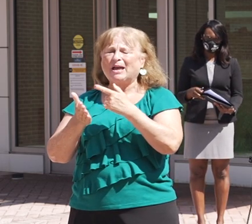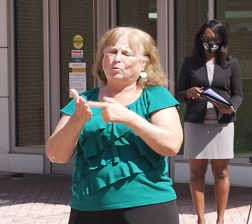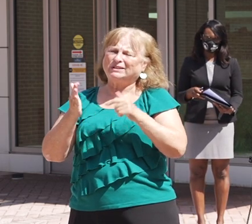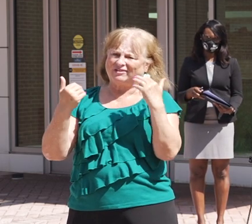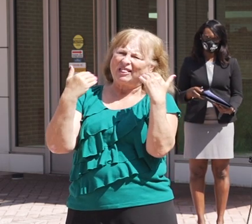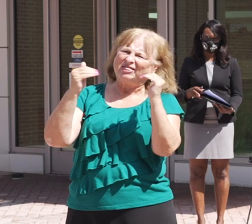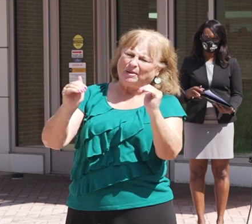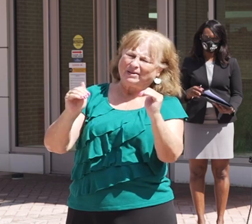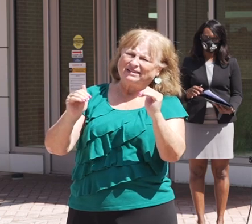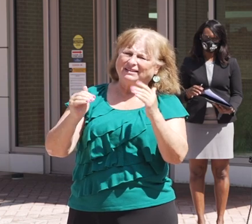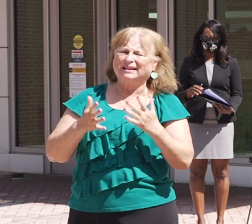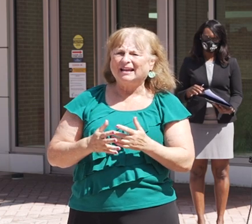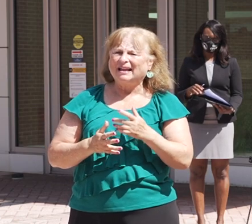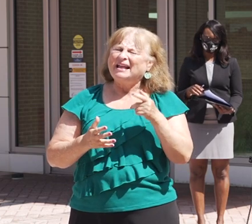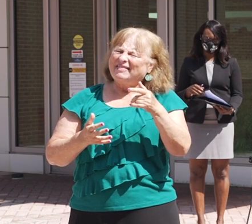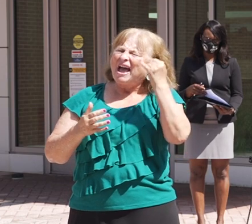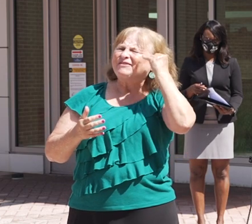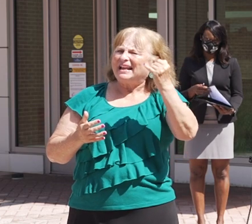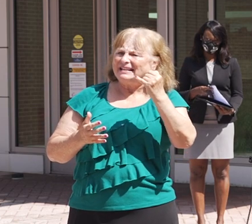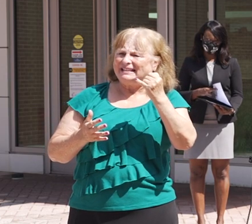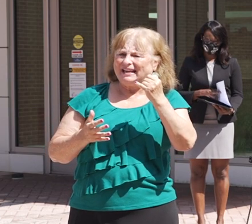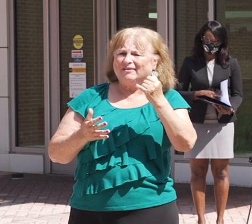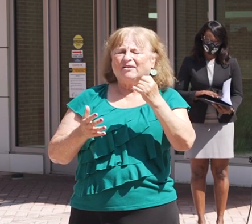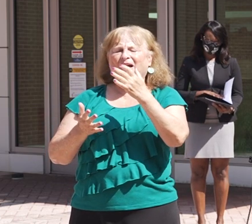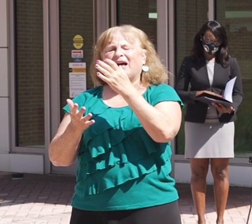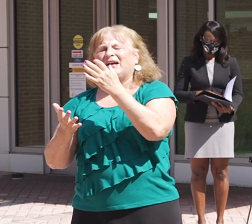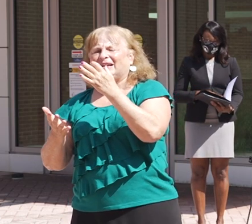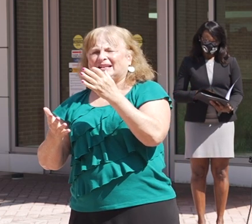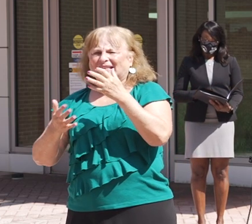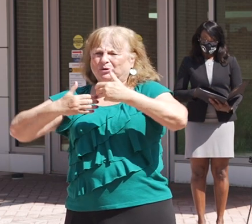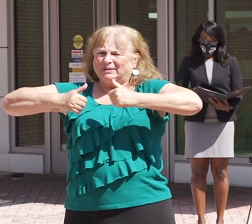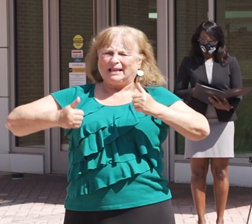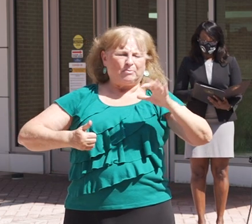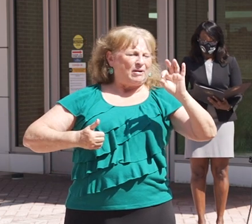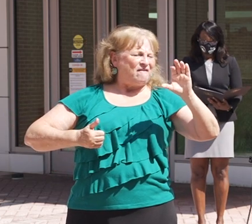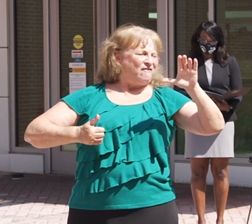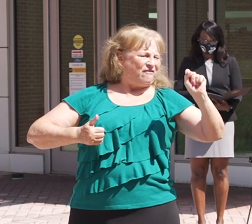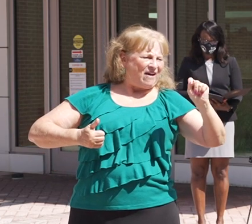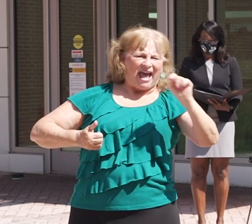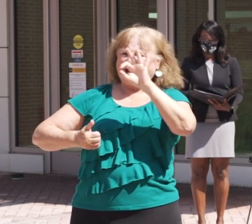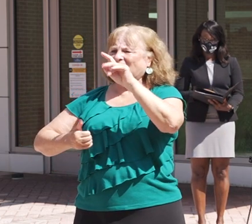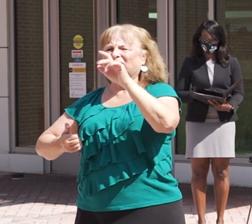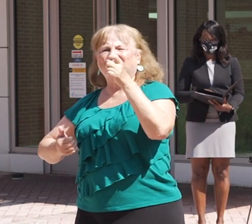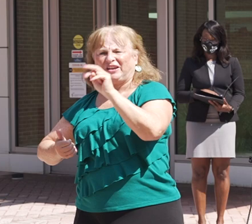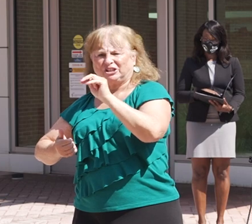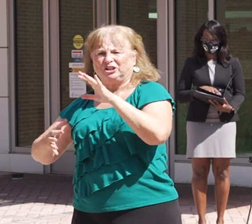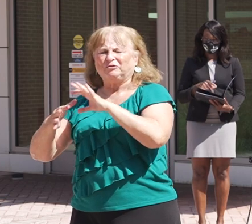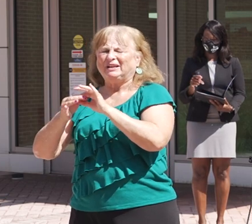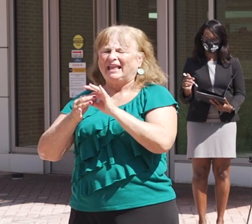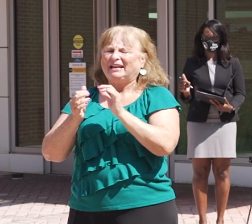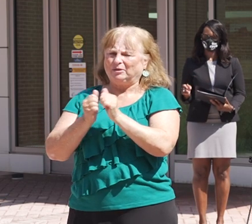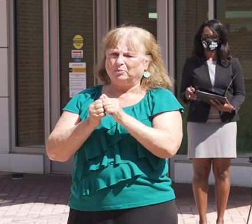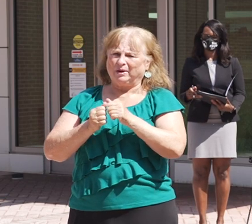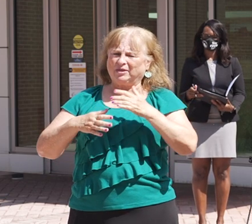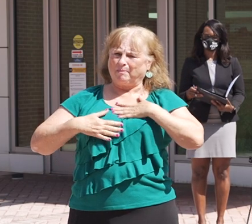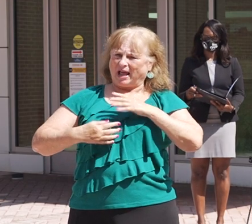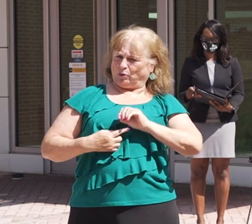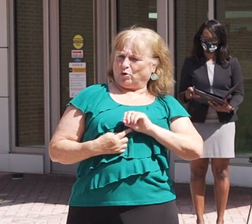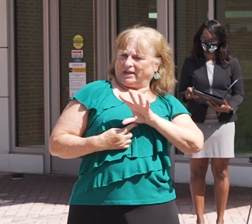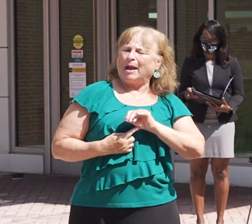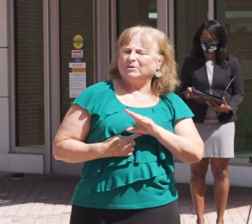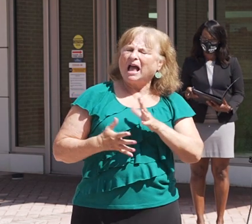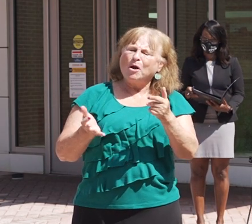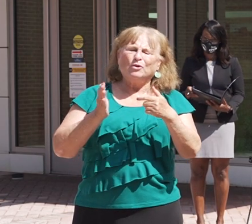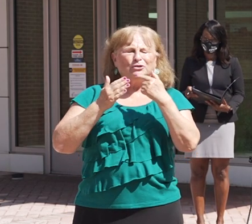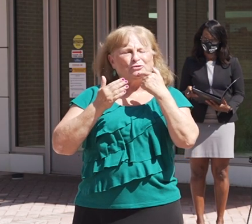technological advancements that we've had, so they have an idea of separating fact from fiction about what exists as relates to body-worn camera. At this point, I